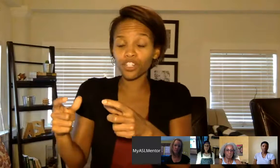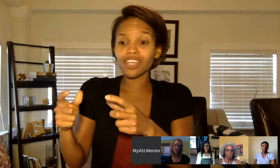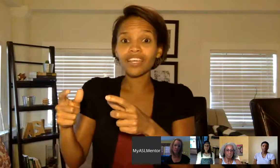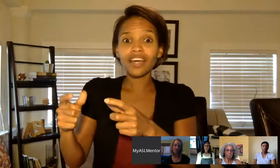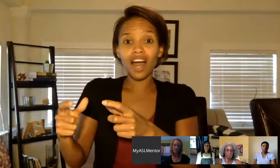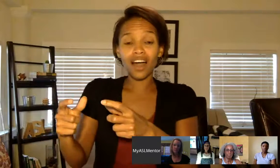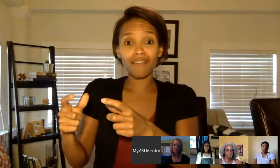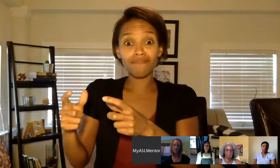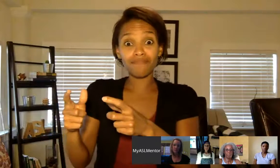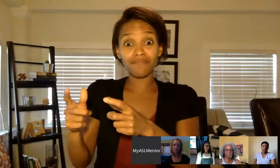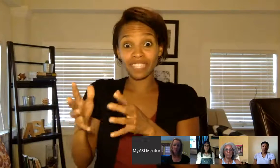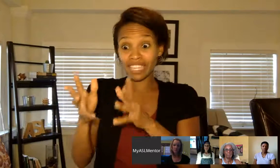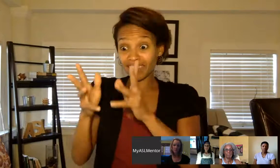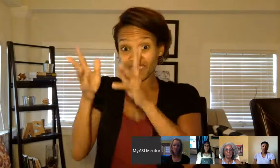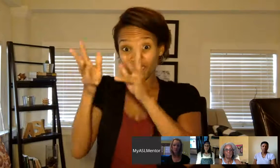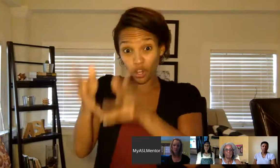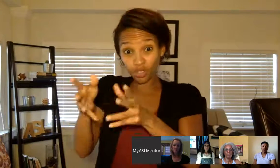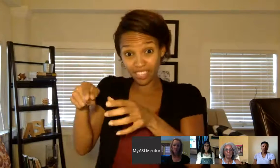could put